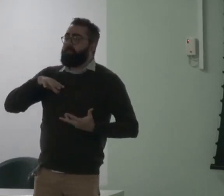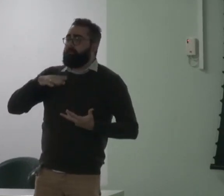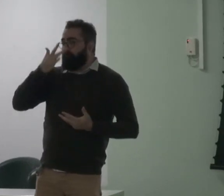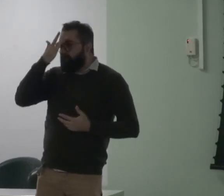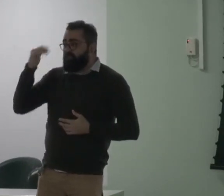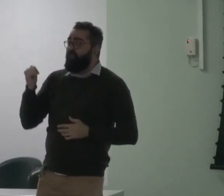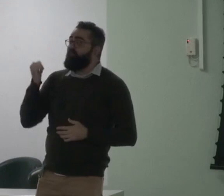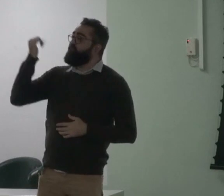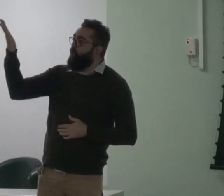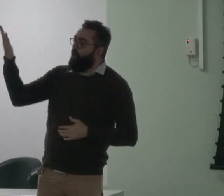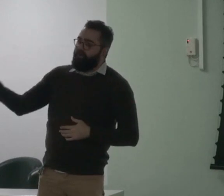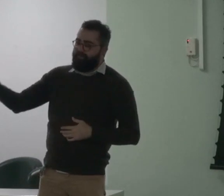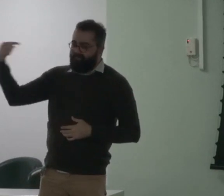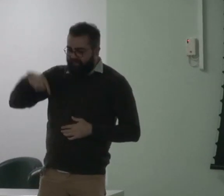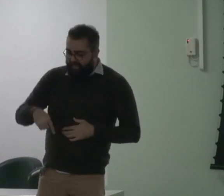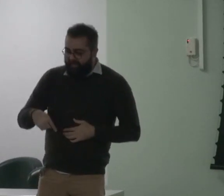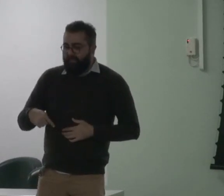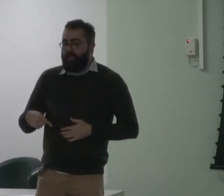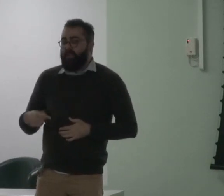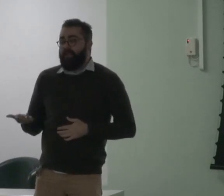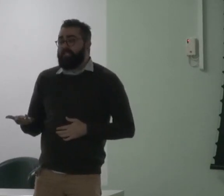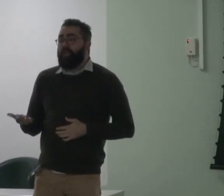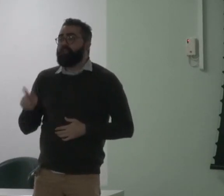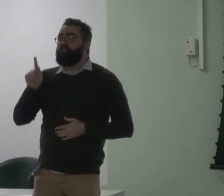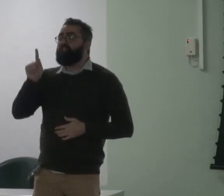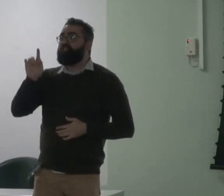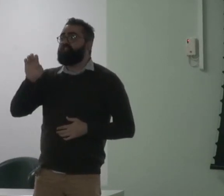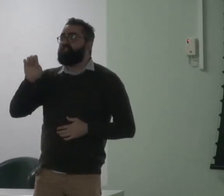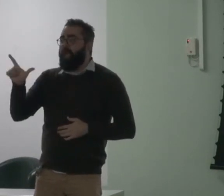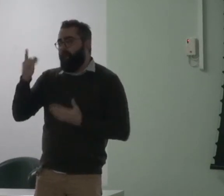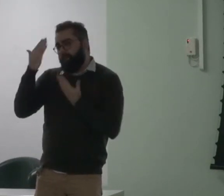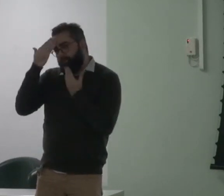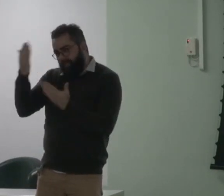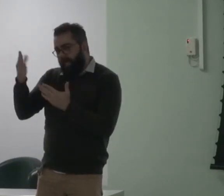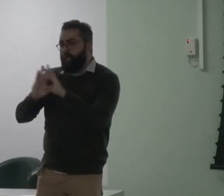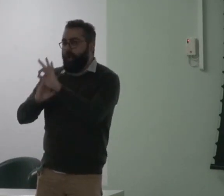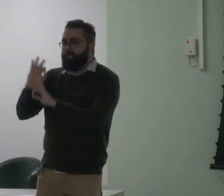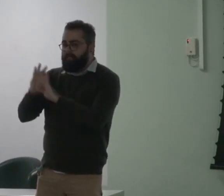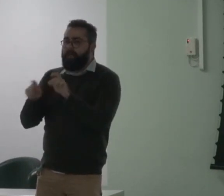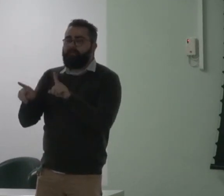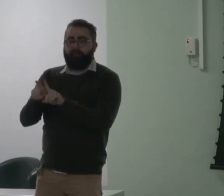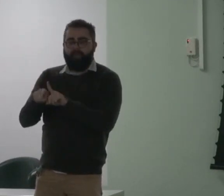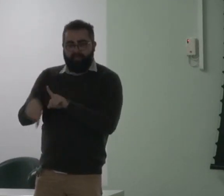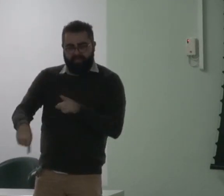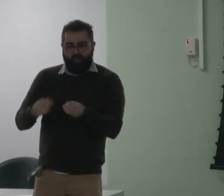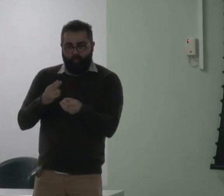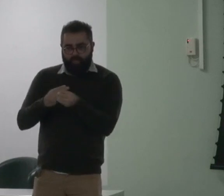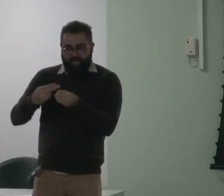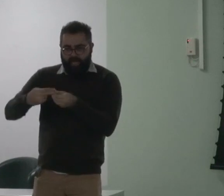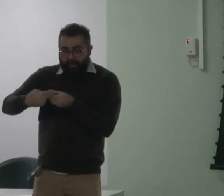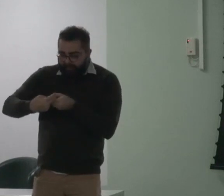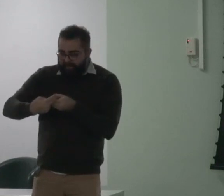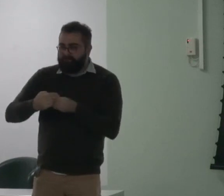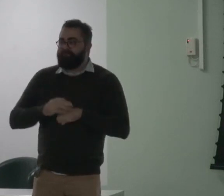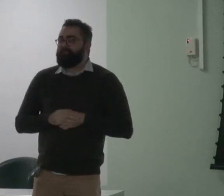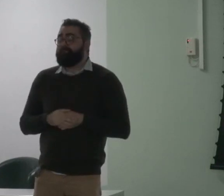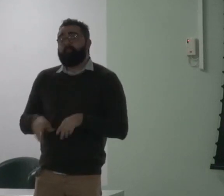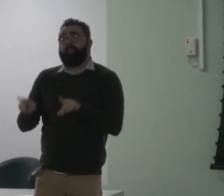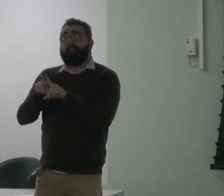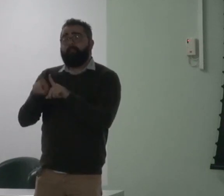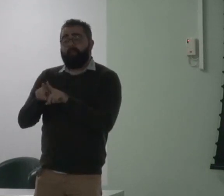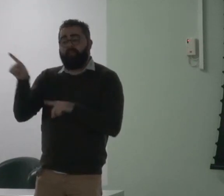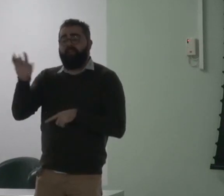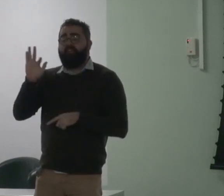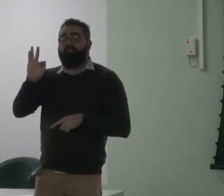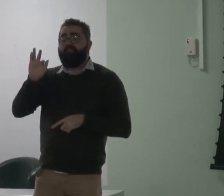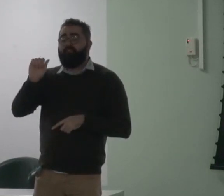today. And I thank the GEL organization, the University of Campinas, and also the FAPESP